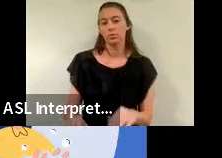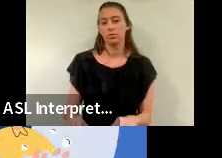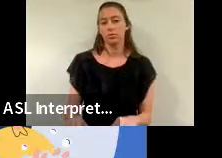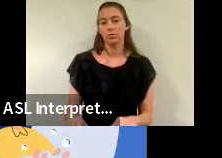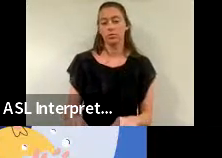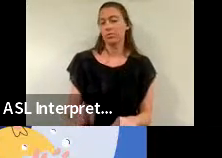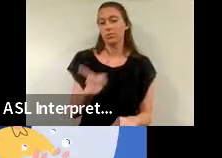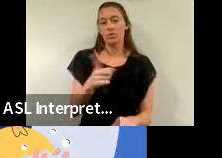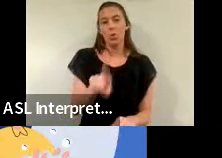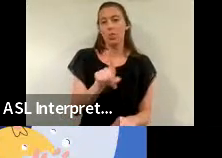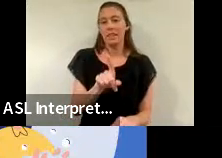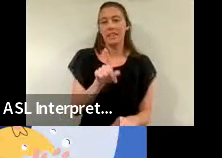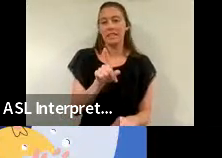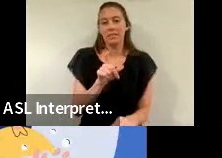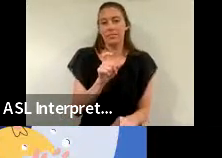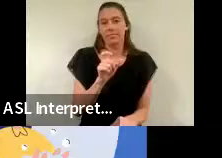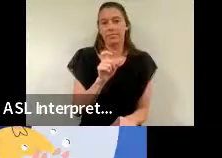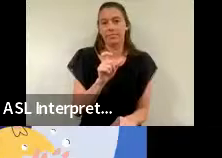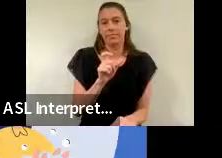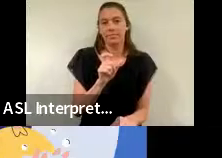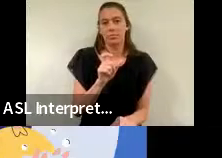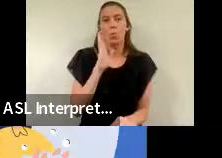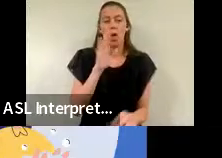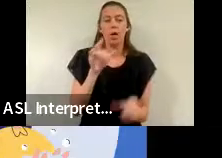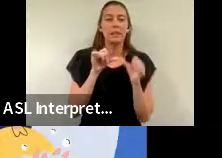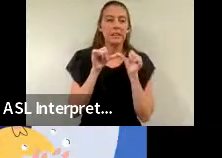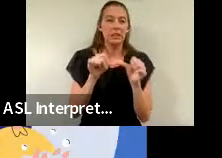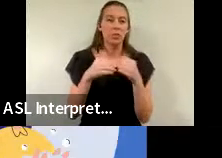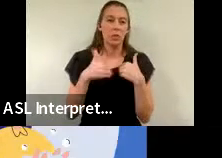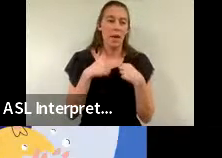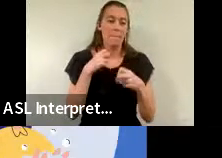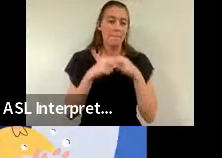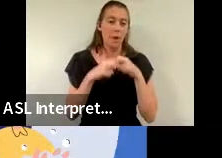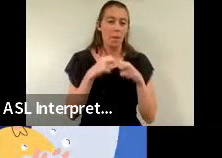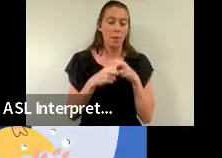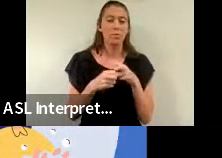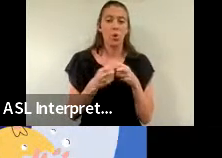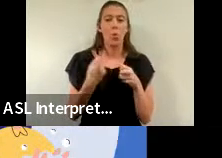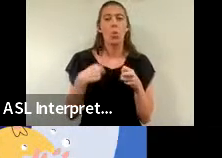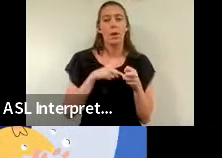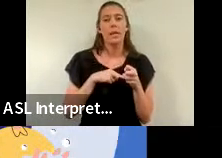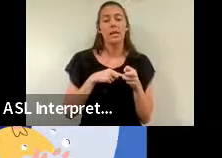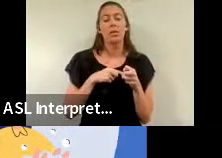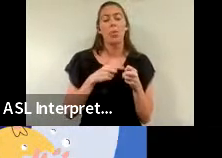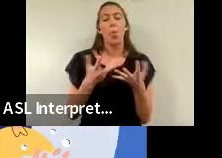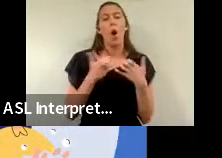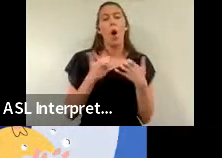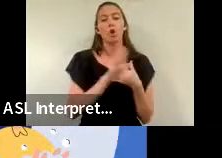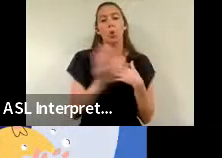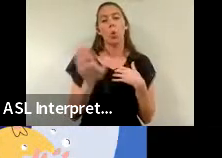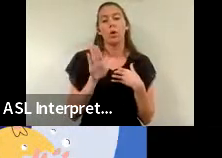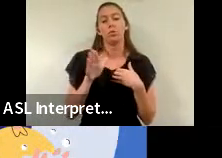issues, and we will keep working on them. So we appreciate getting the feedback. Barriers experienced at the test